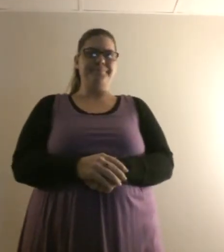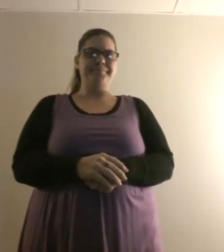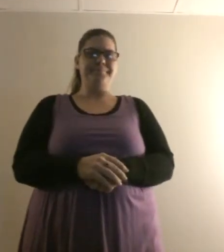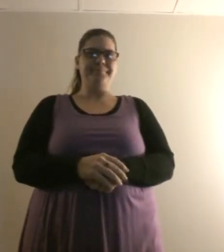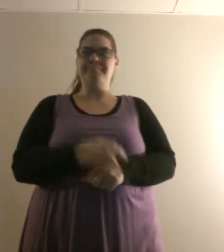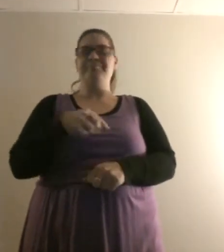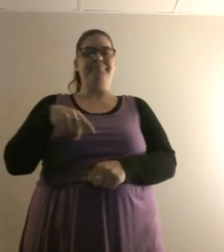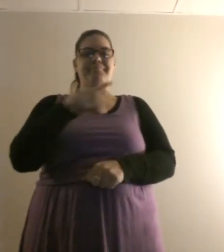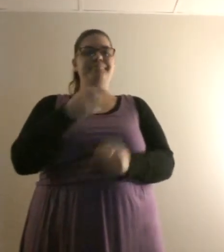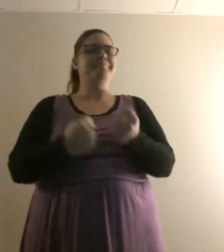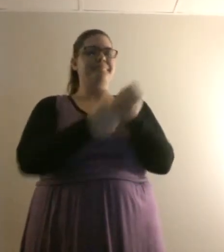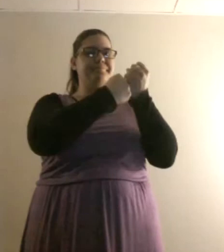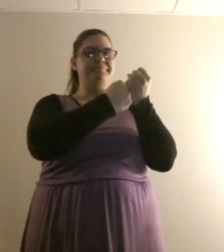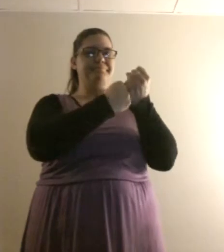they supported Great Britain.